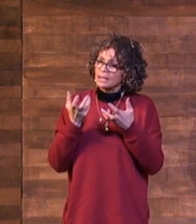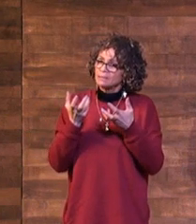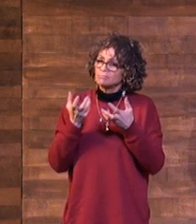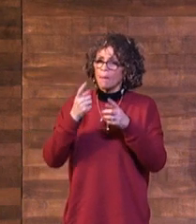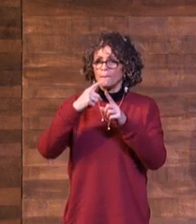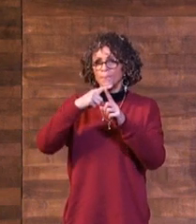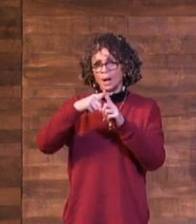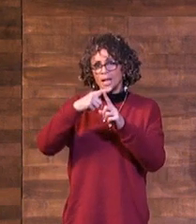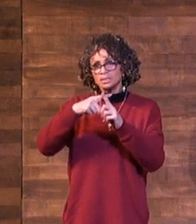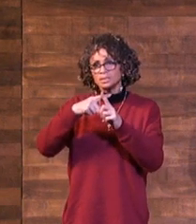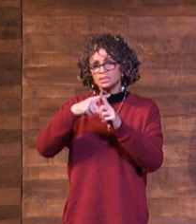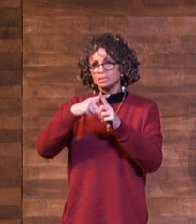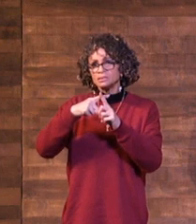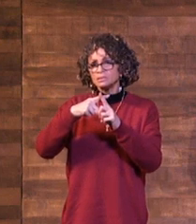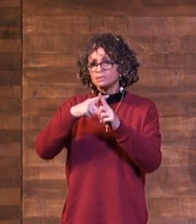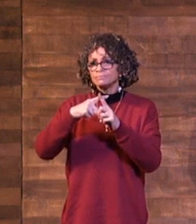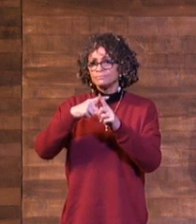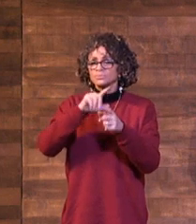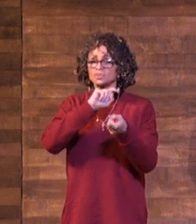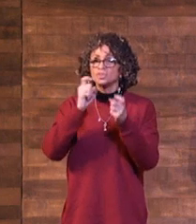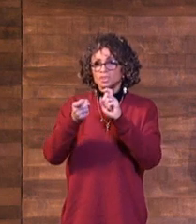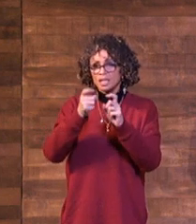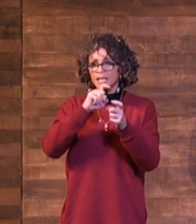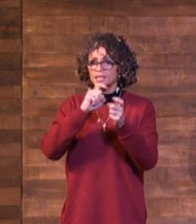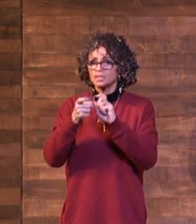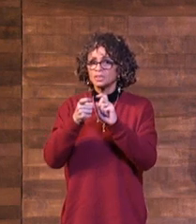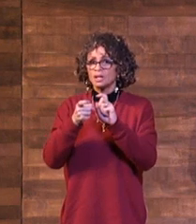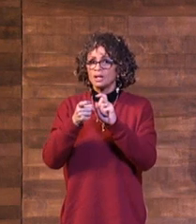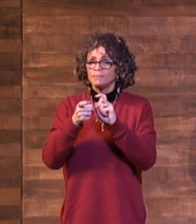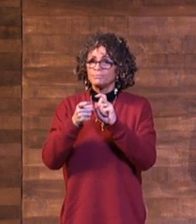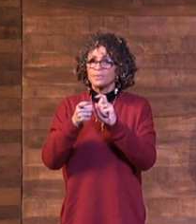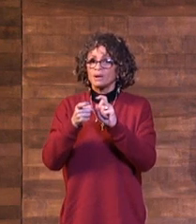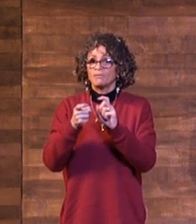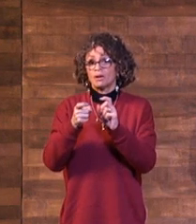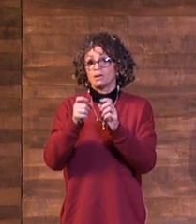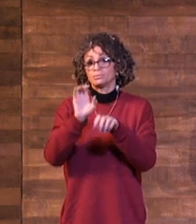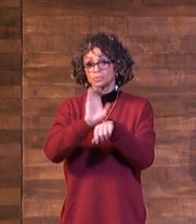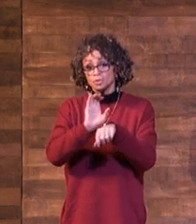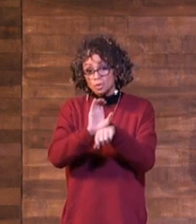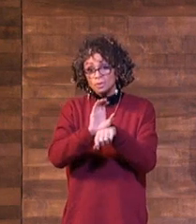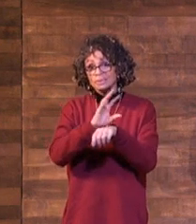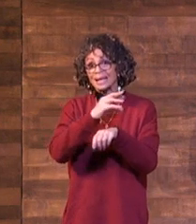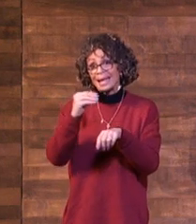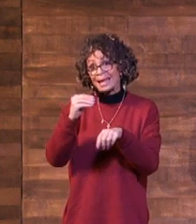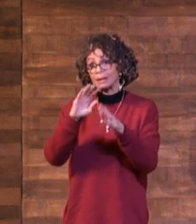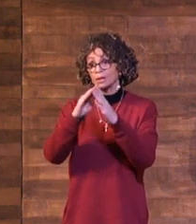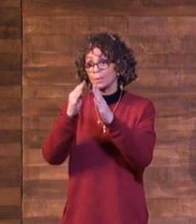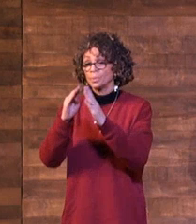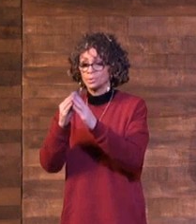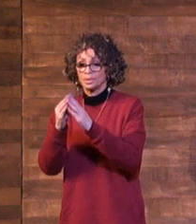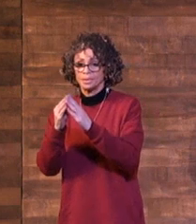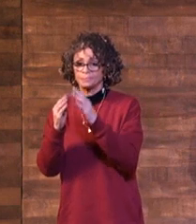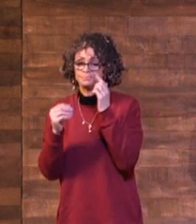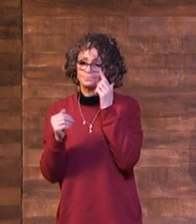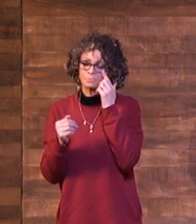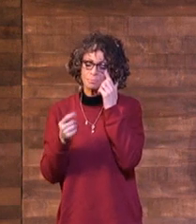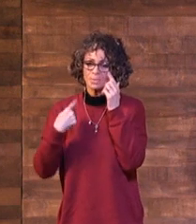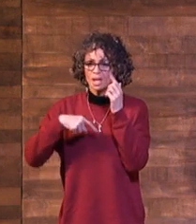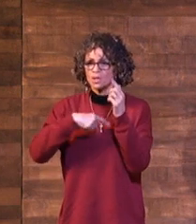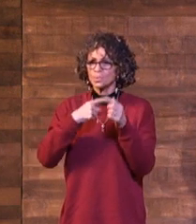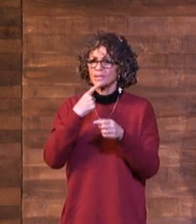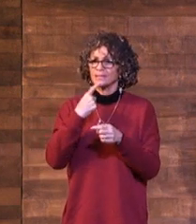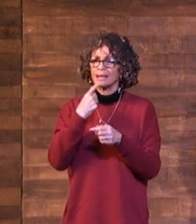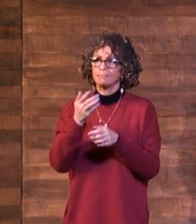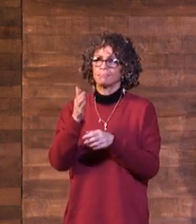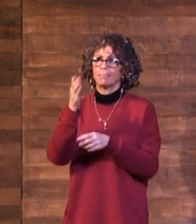can make on the congregation and the surrounding community. As reported last month, our